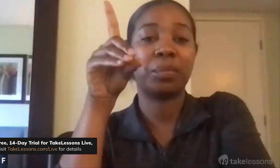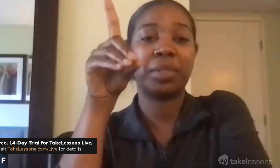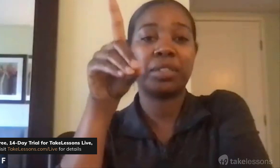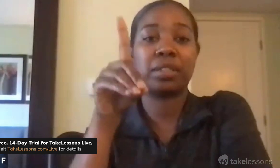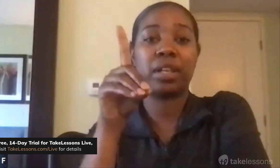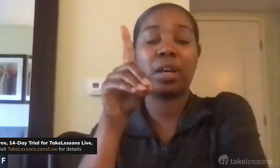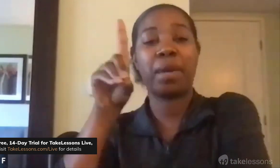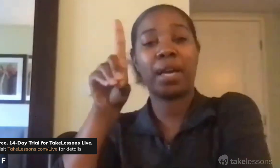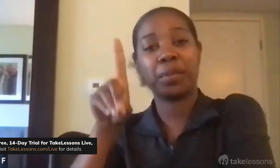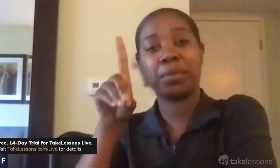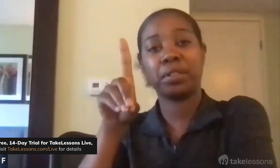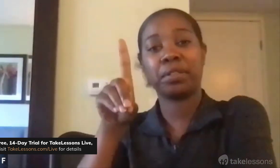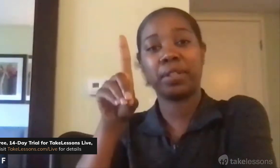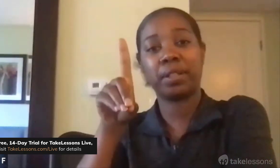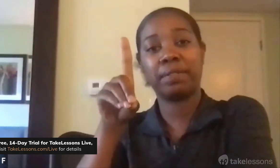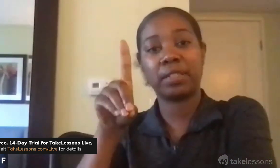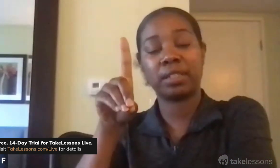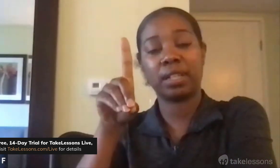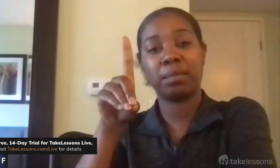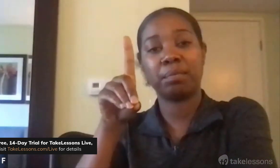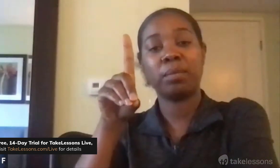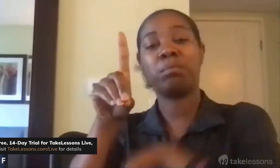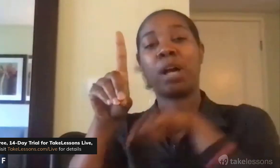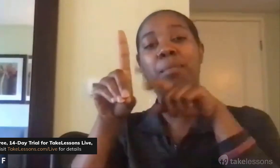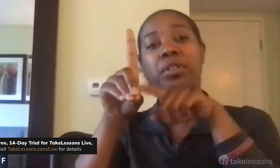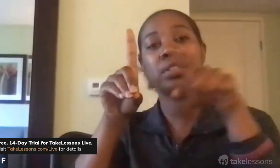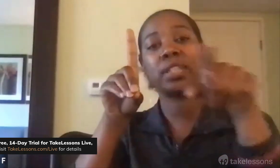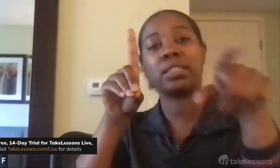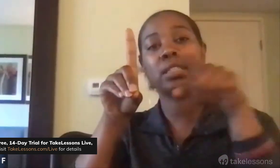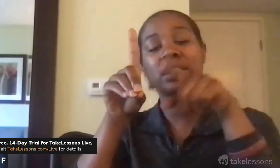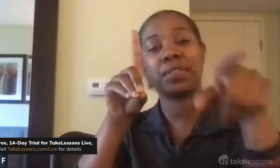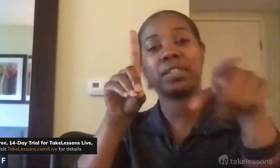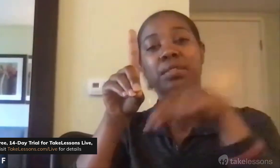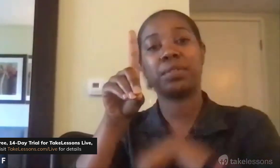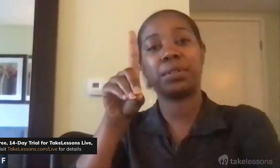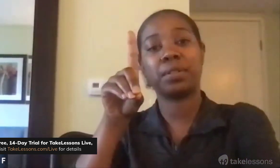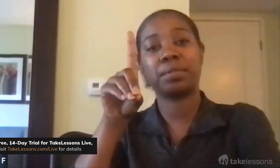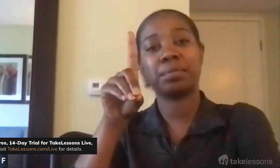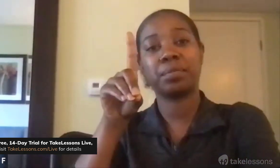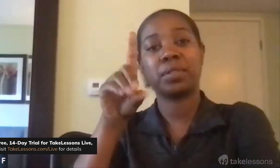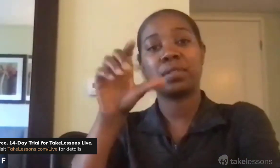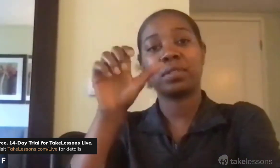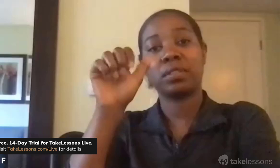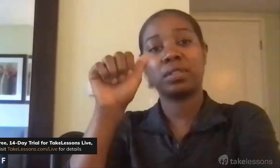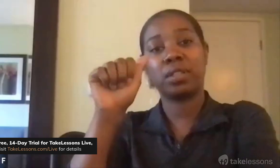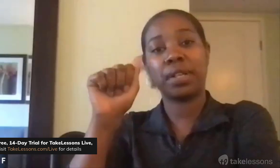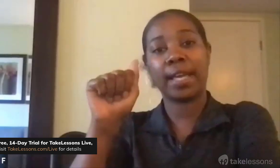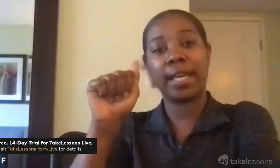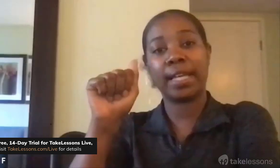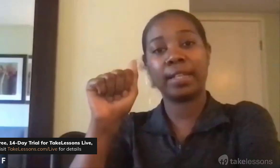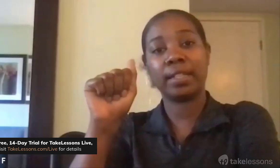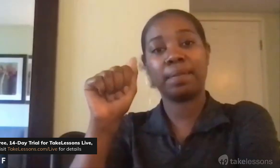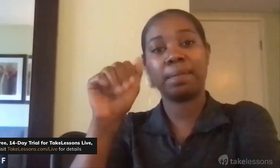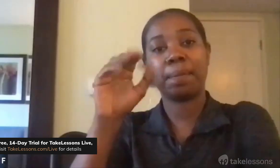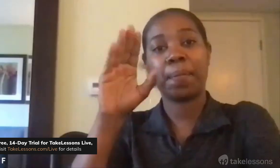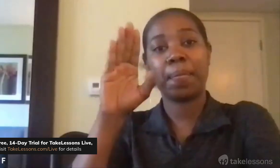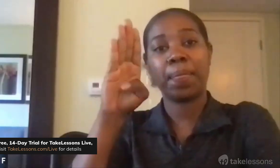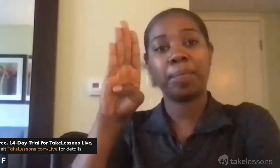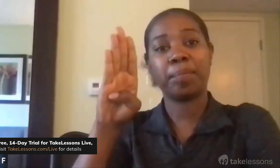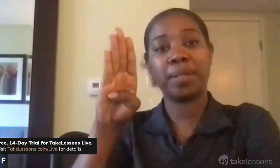meet your thumb, have your pointer finger facing up. Palm orientation is facing forward. So A,